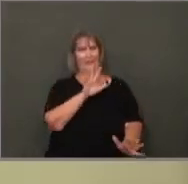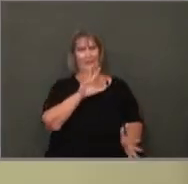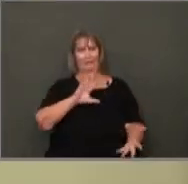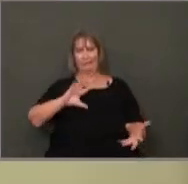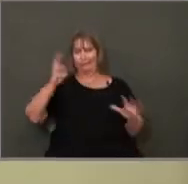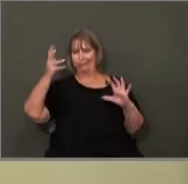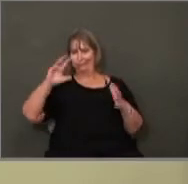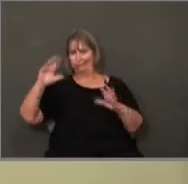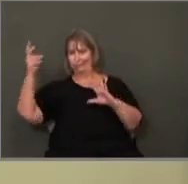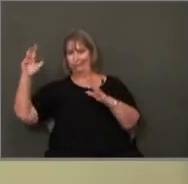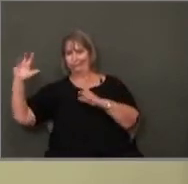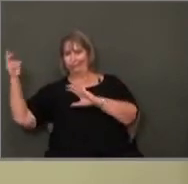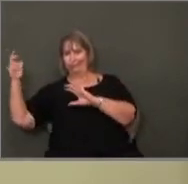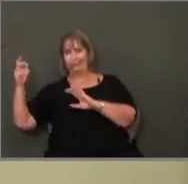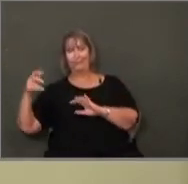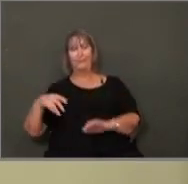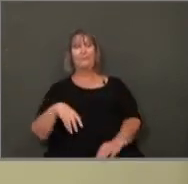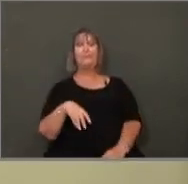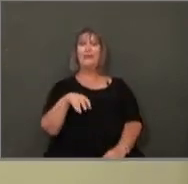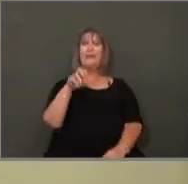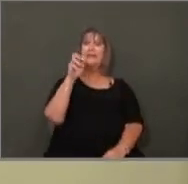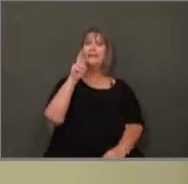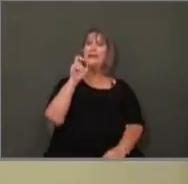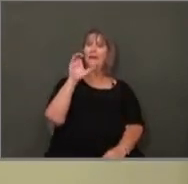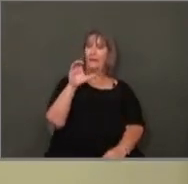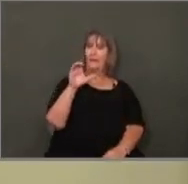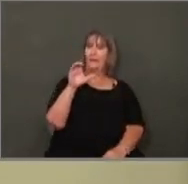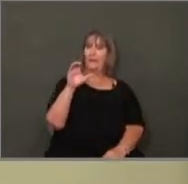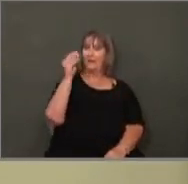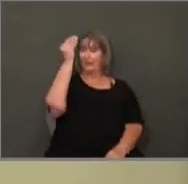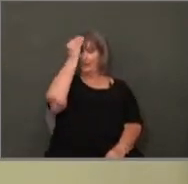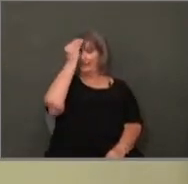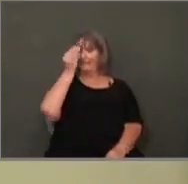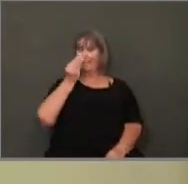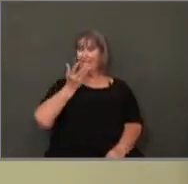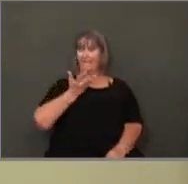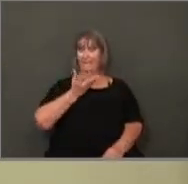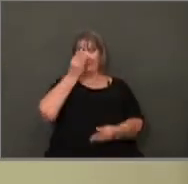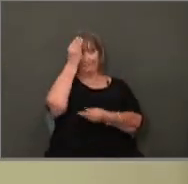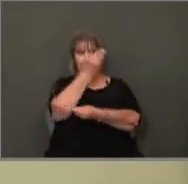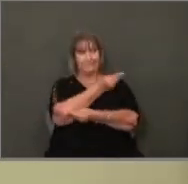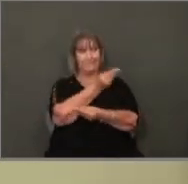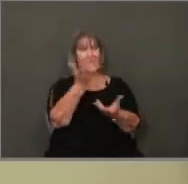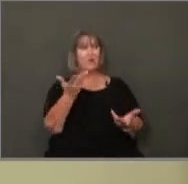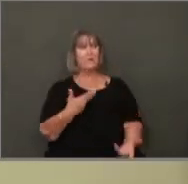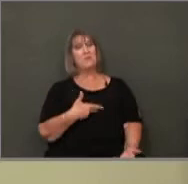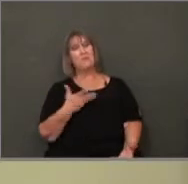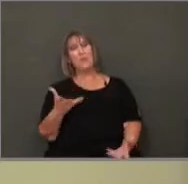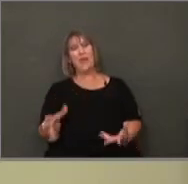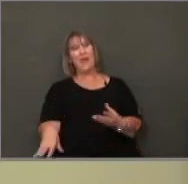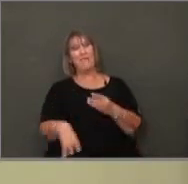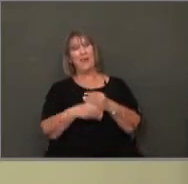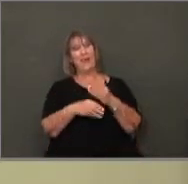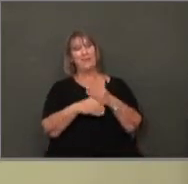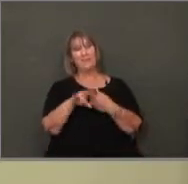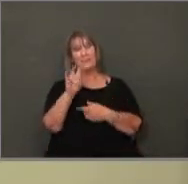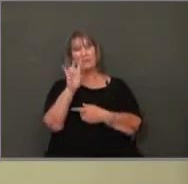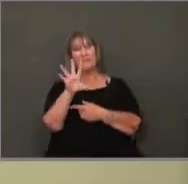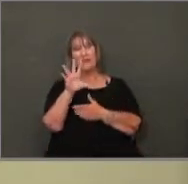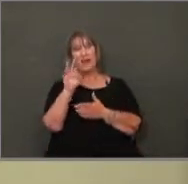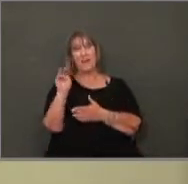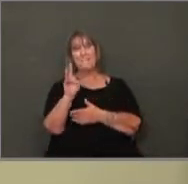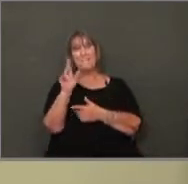even weirder, Eric says, and I've got an extra $75 million coming in